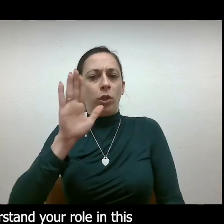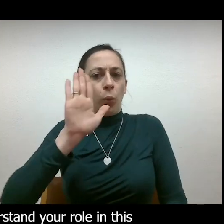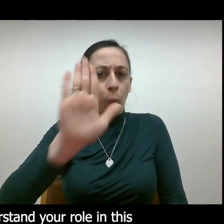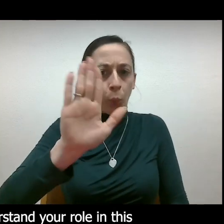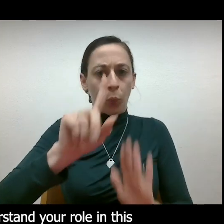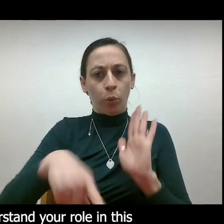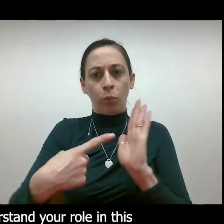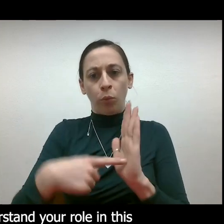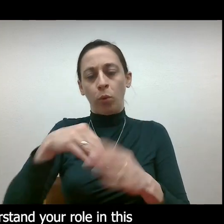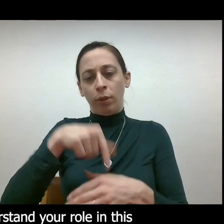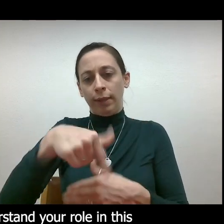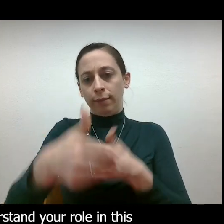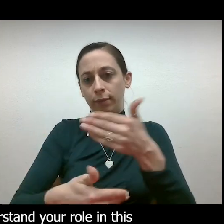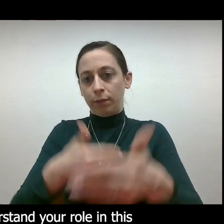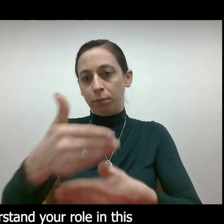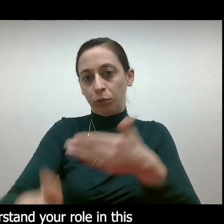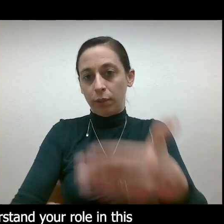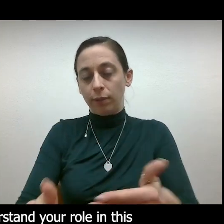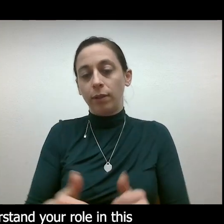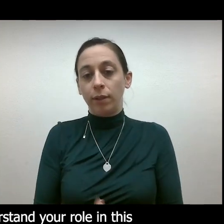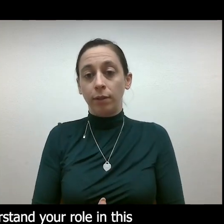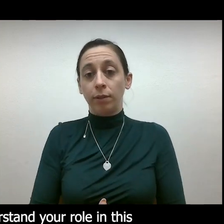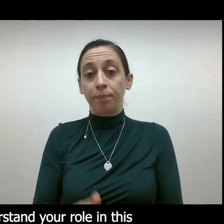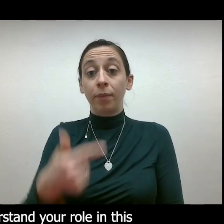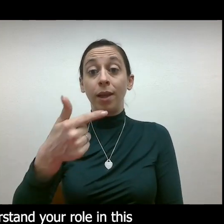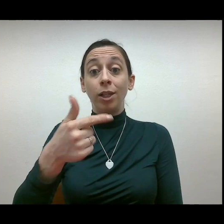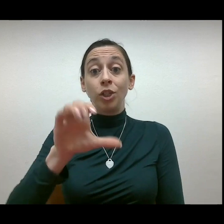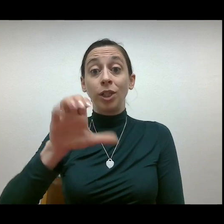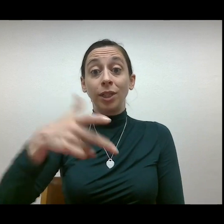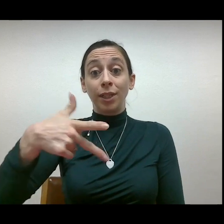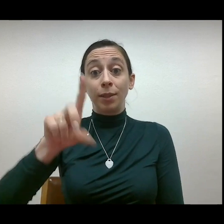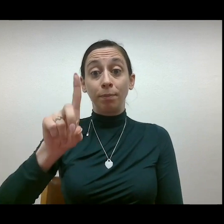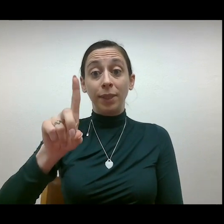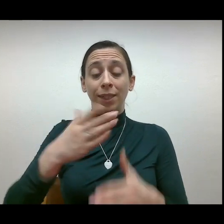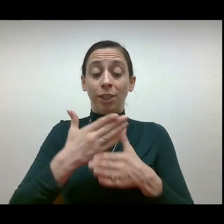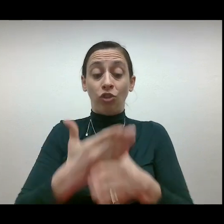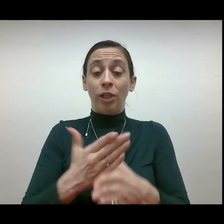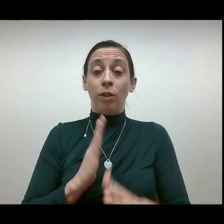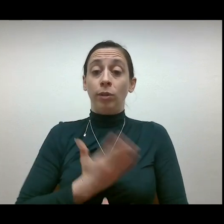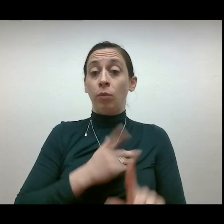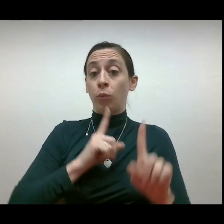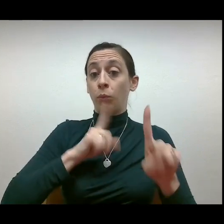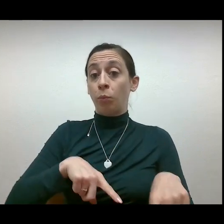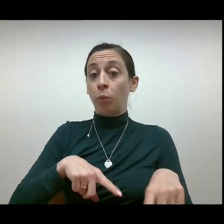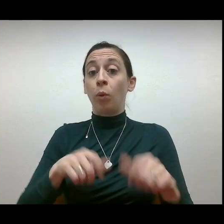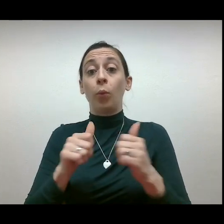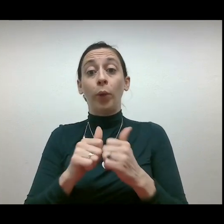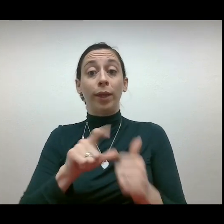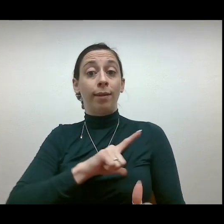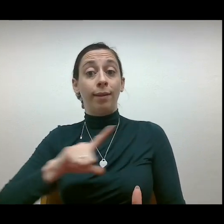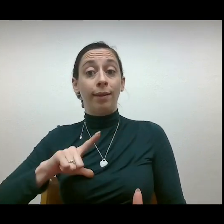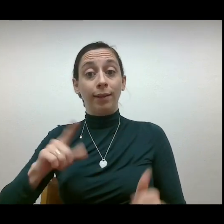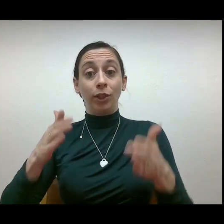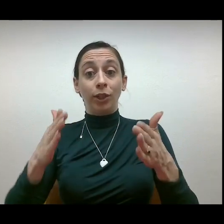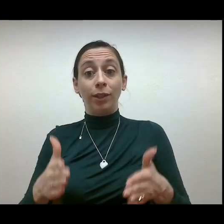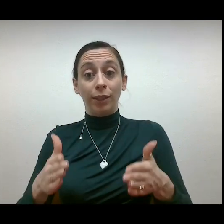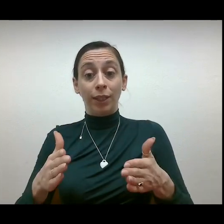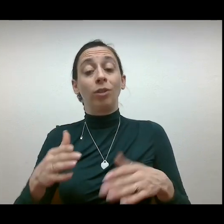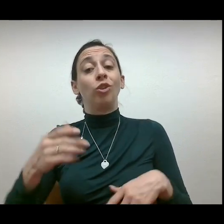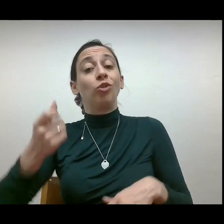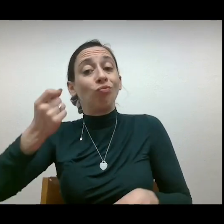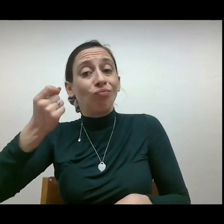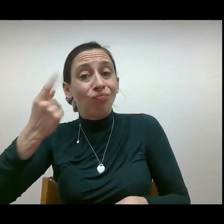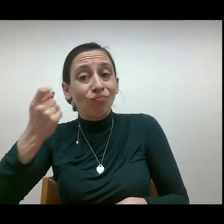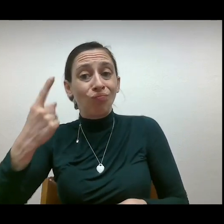It's really important to understand your role in this process. GCPD shares our biennial report